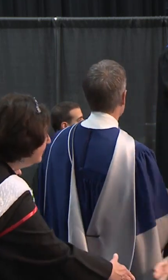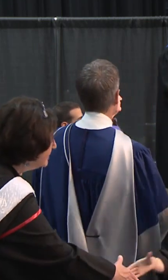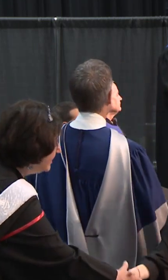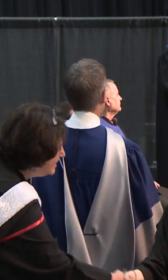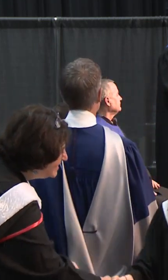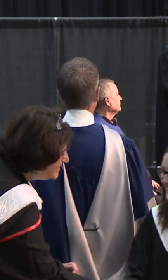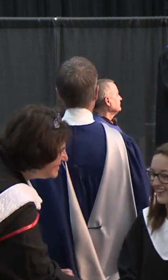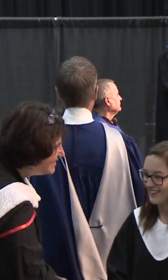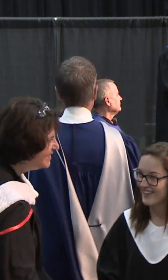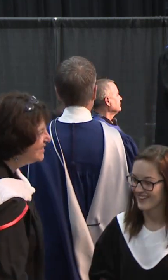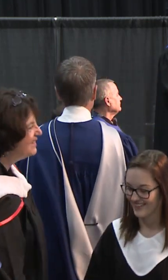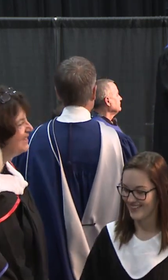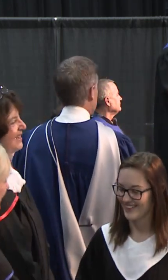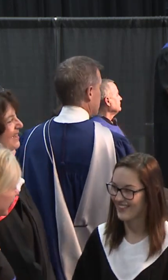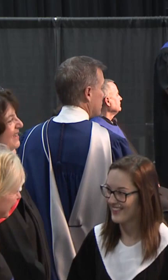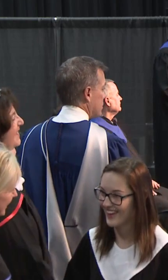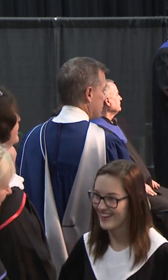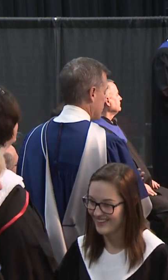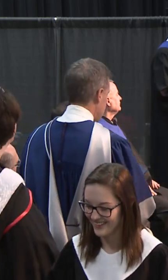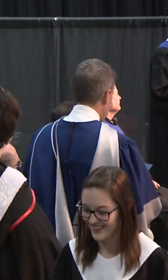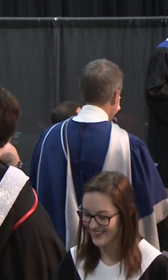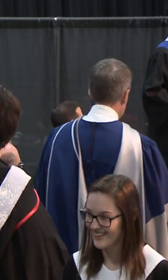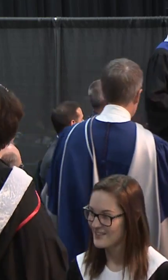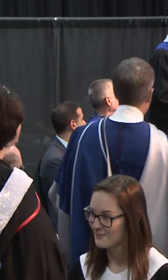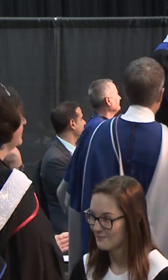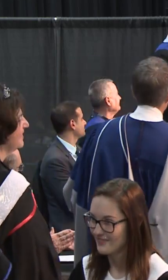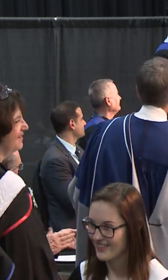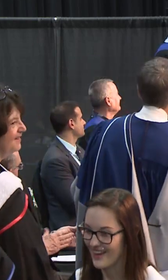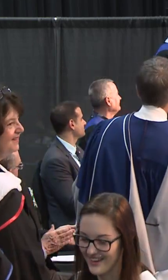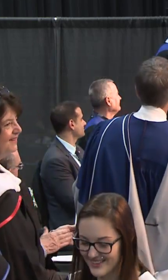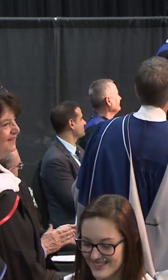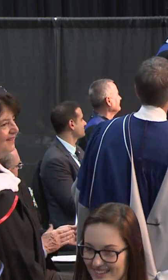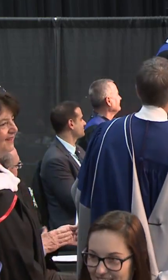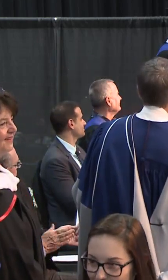With honors, Nina Robichaud.